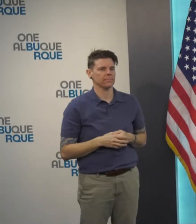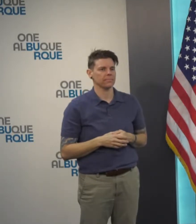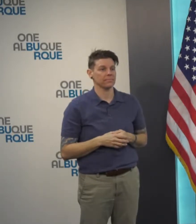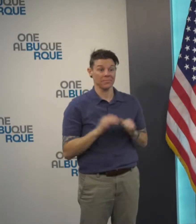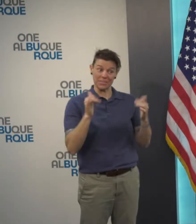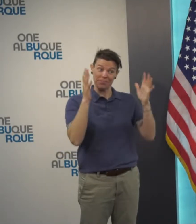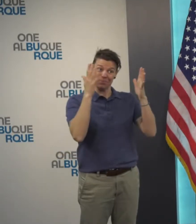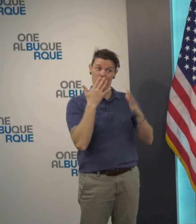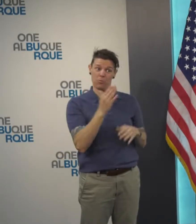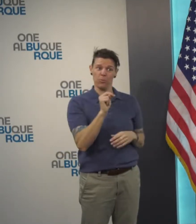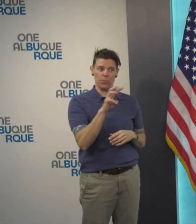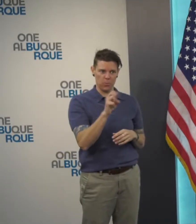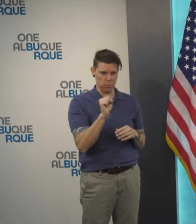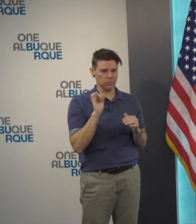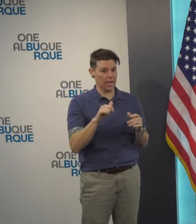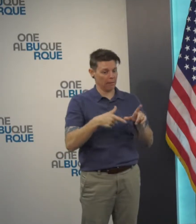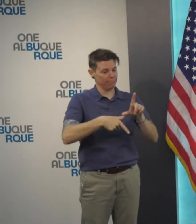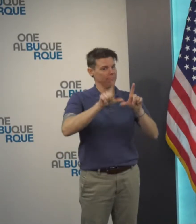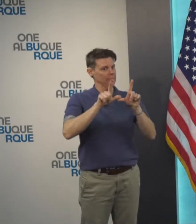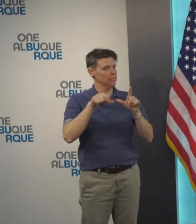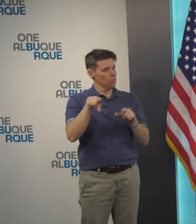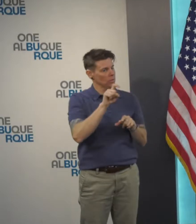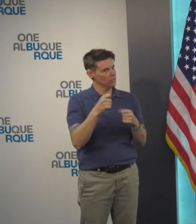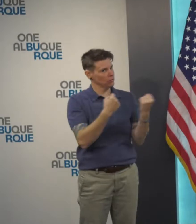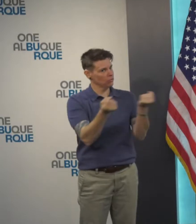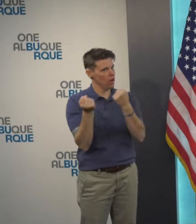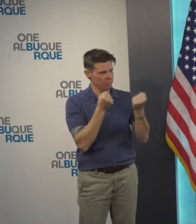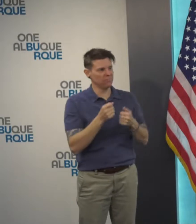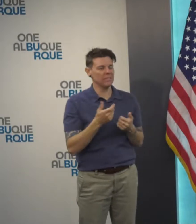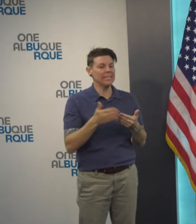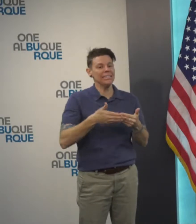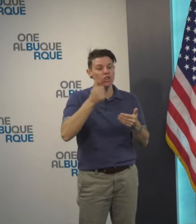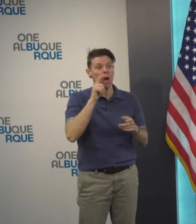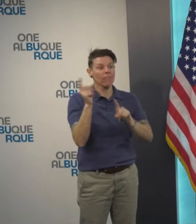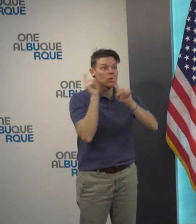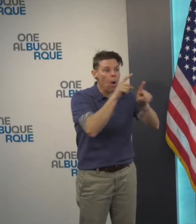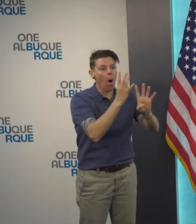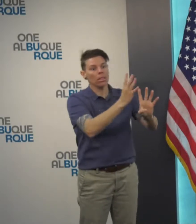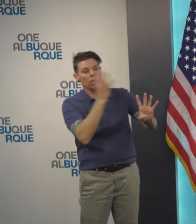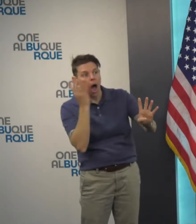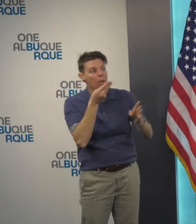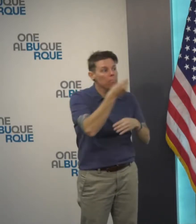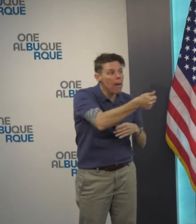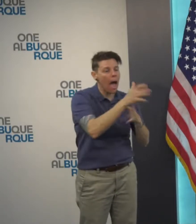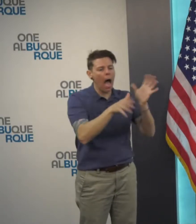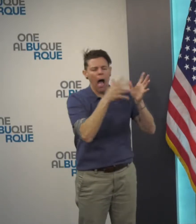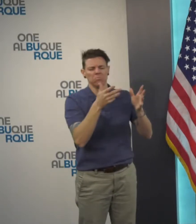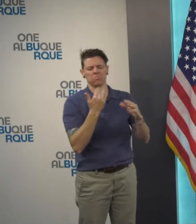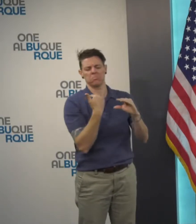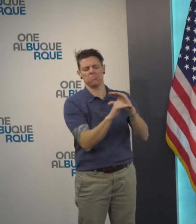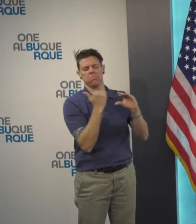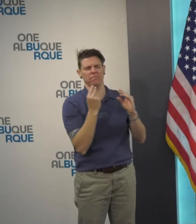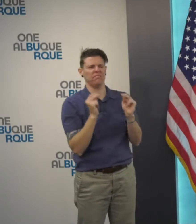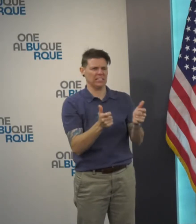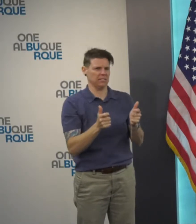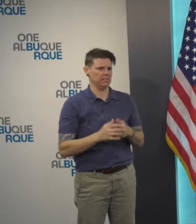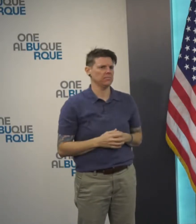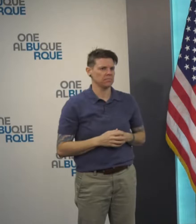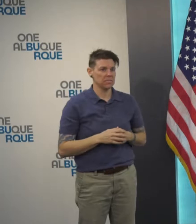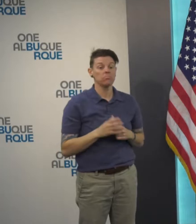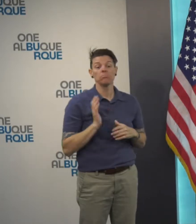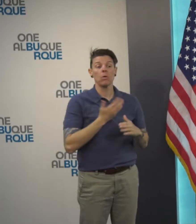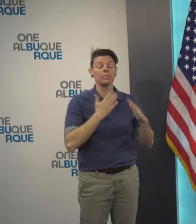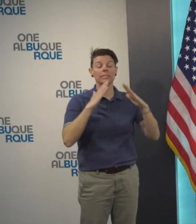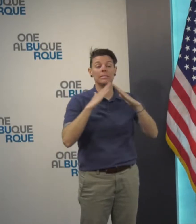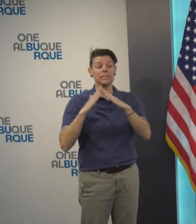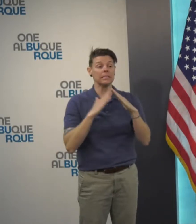that front, actually, and will give folks a nice reprieve. Now, with respect to city services, I want to mention that UNM is